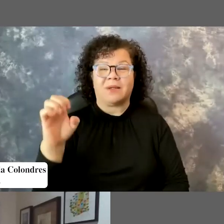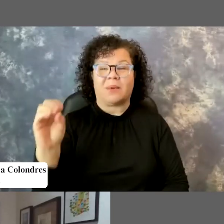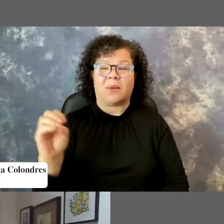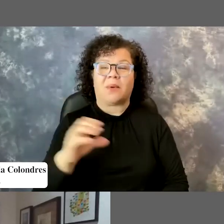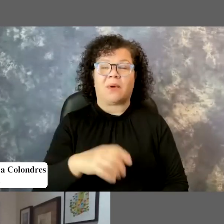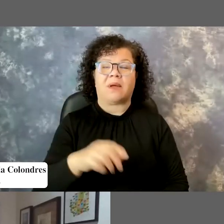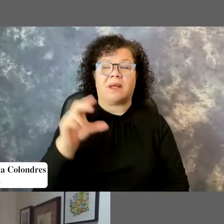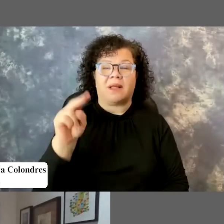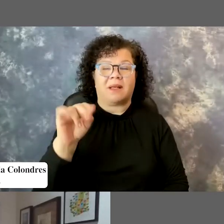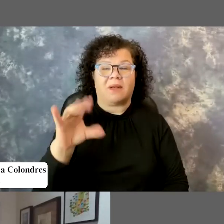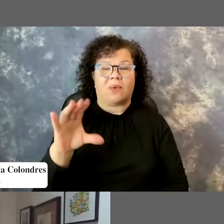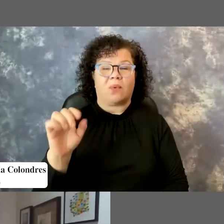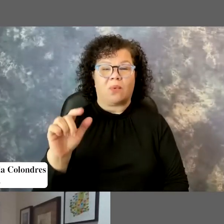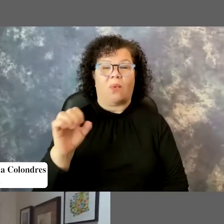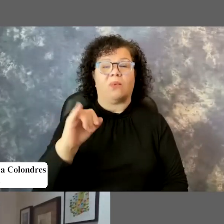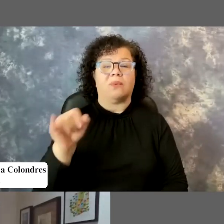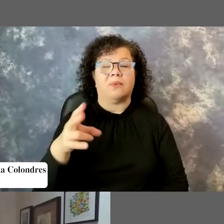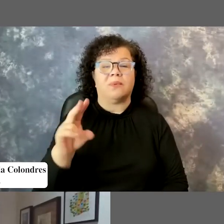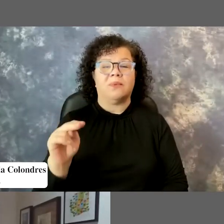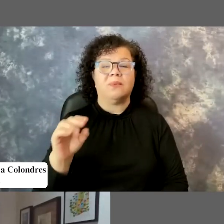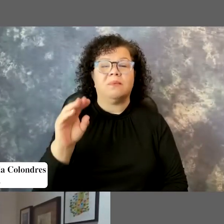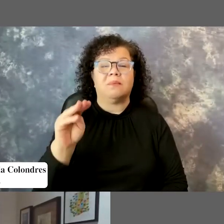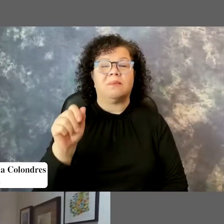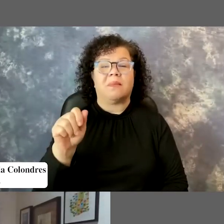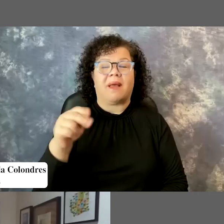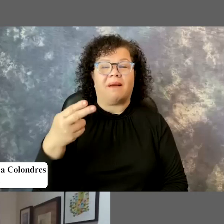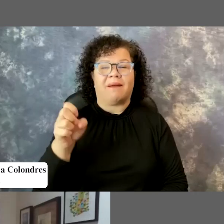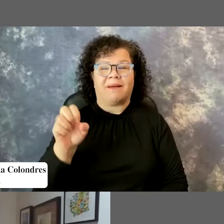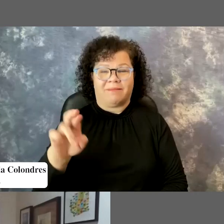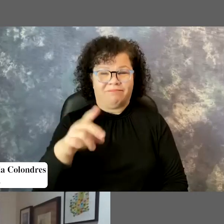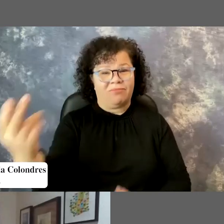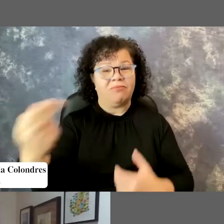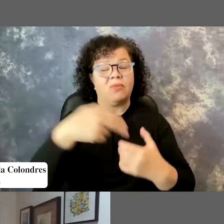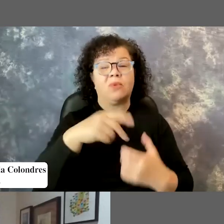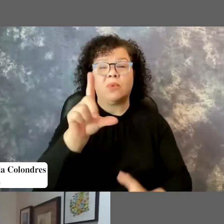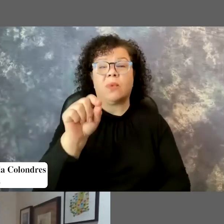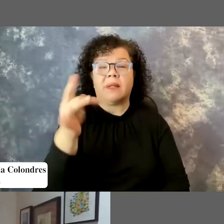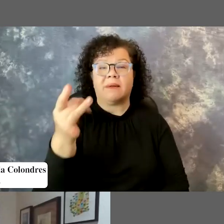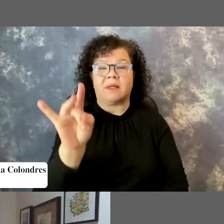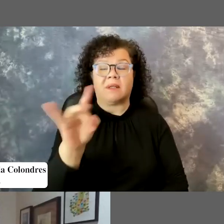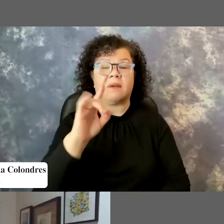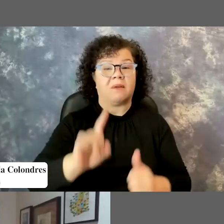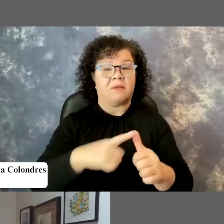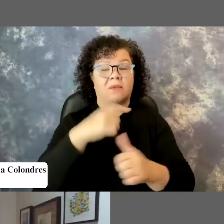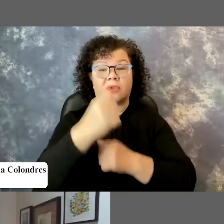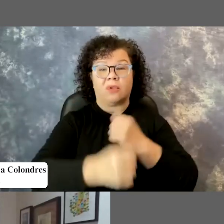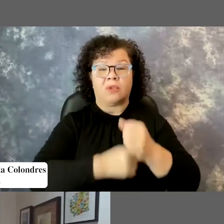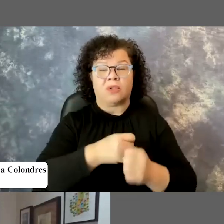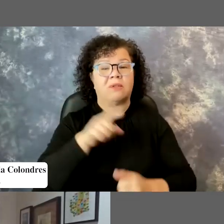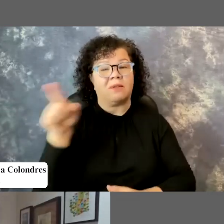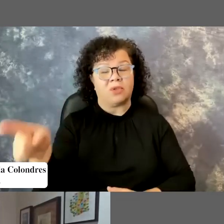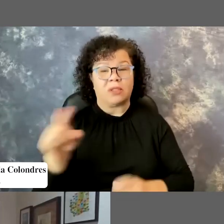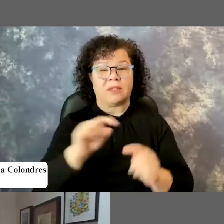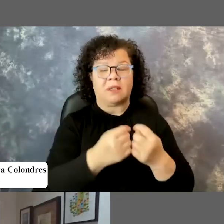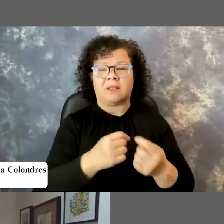Maher. Nicole joined the foundation in 2018. In her first year, she and our team visited